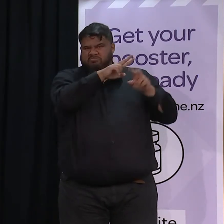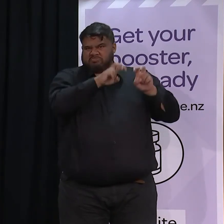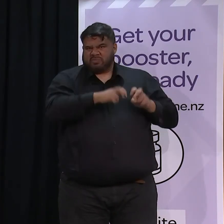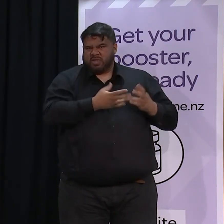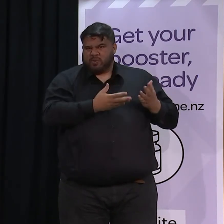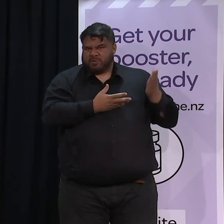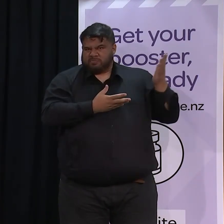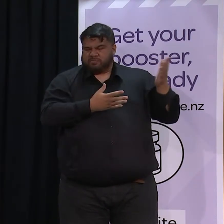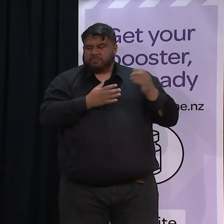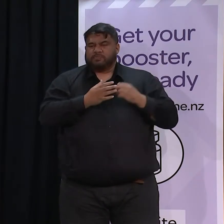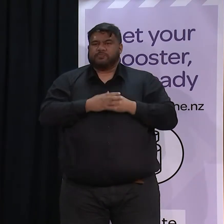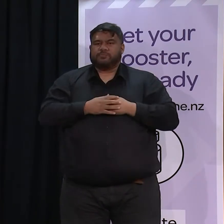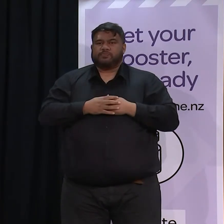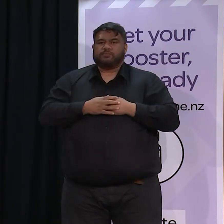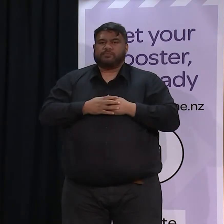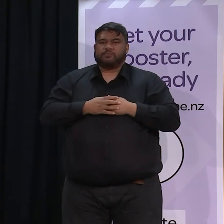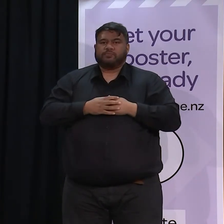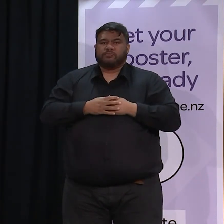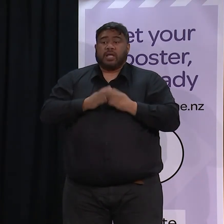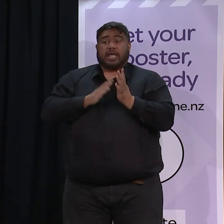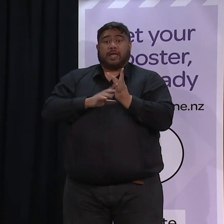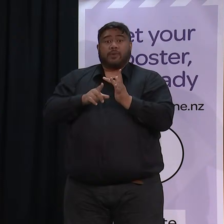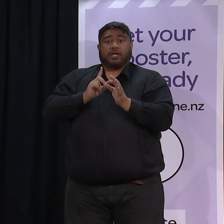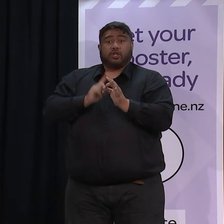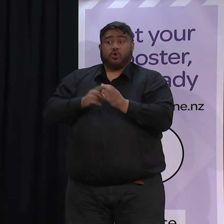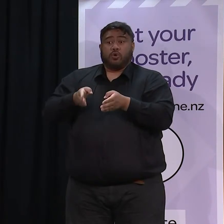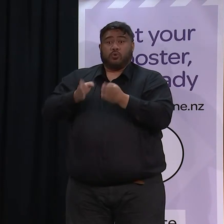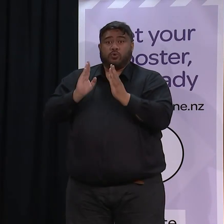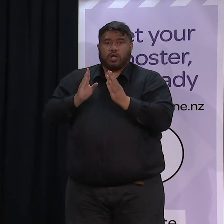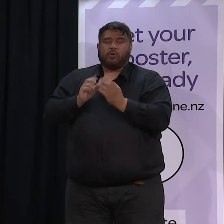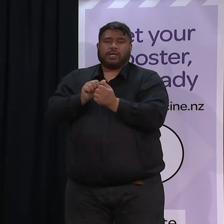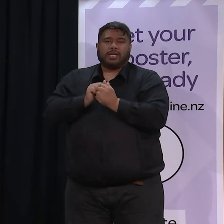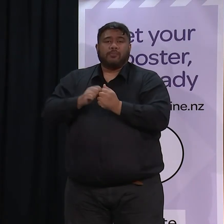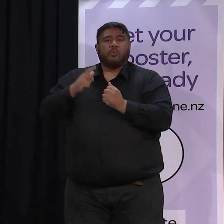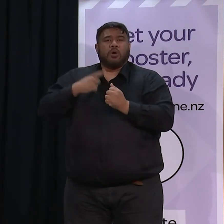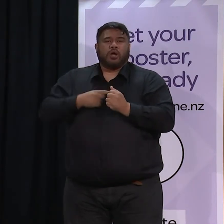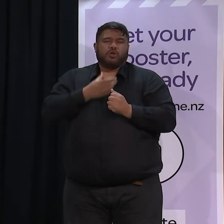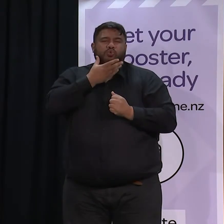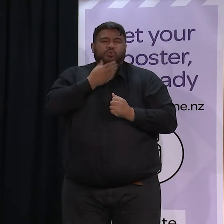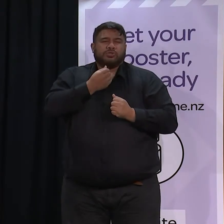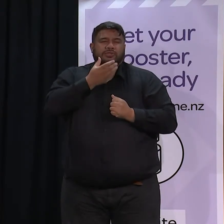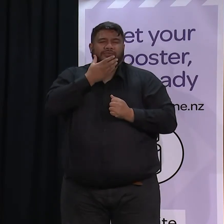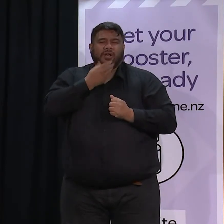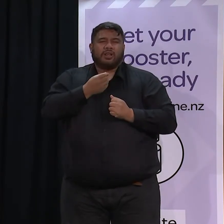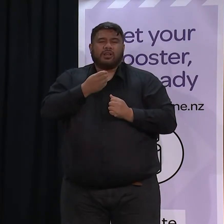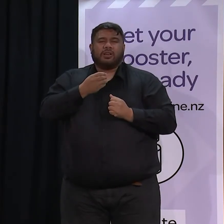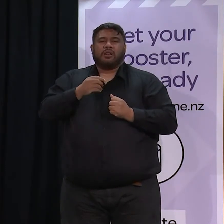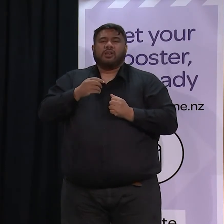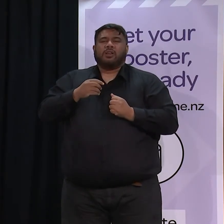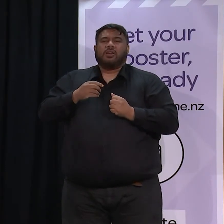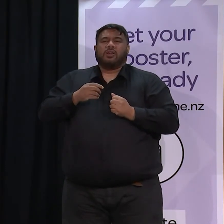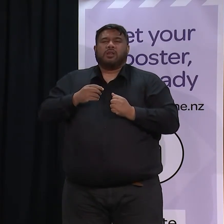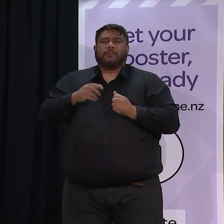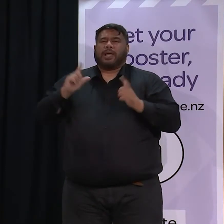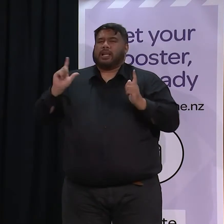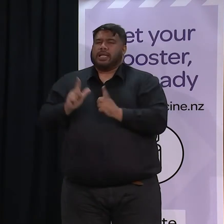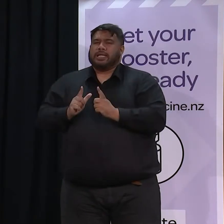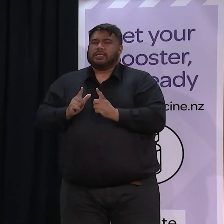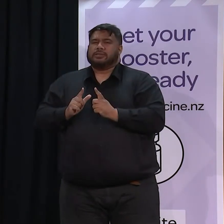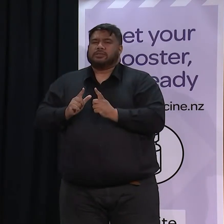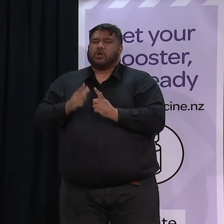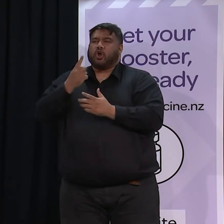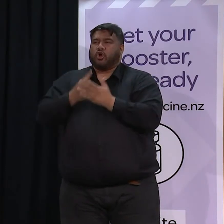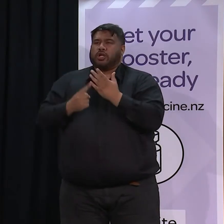global pandemic, MIQ is a useful tool for us to have available, even if it is not used at the scale we have seen in the